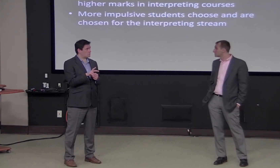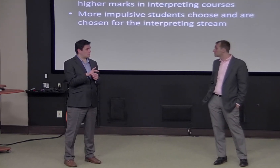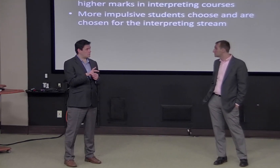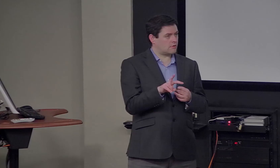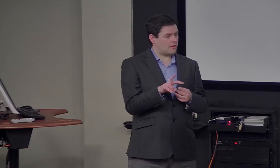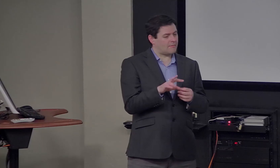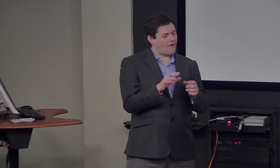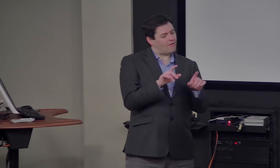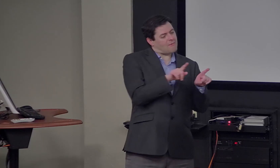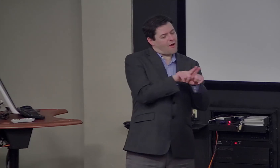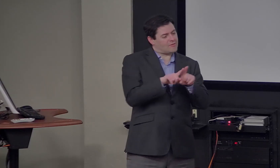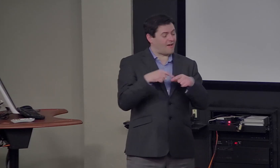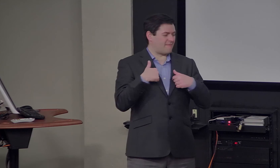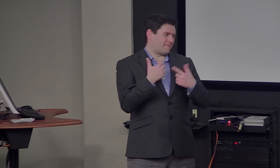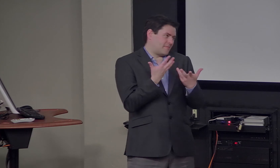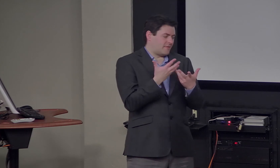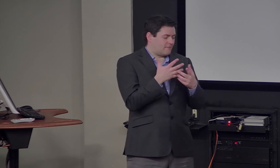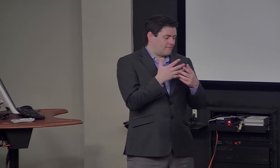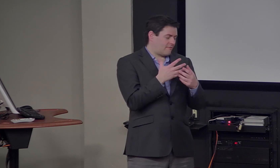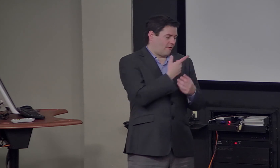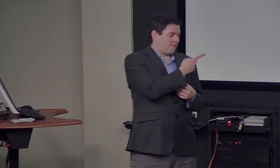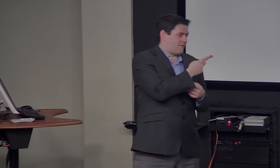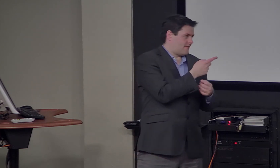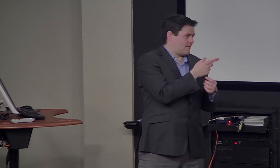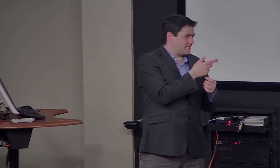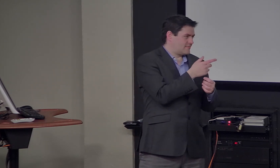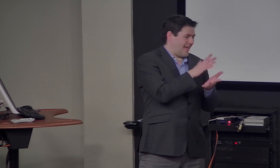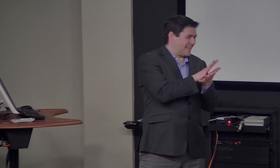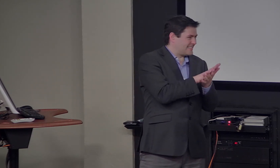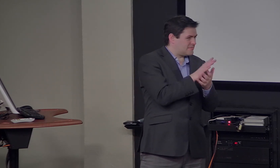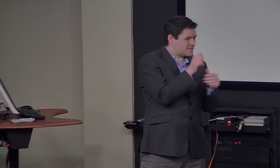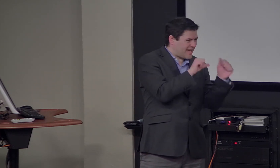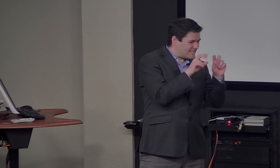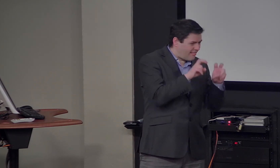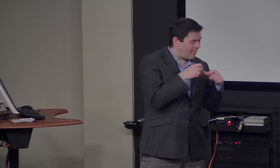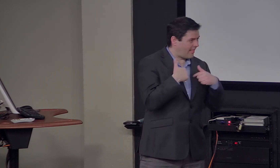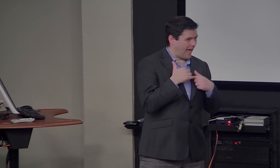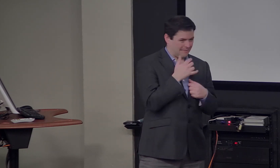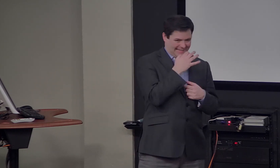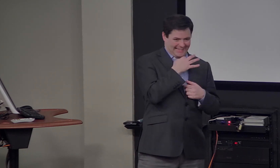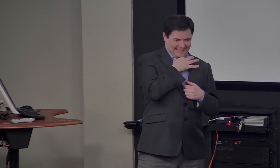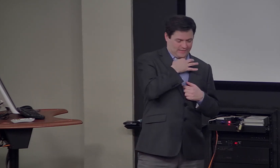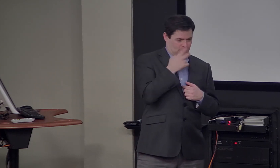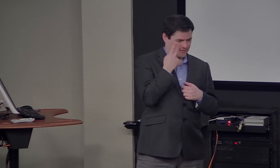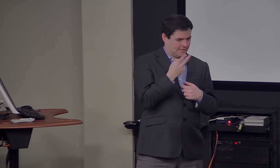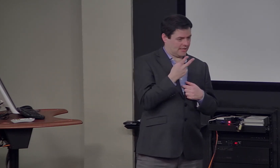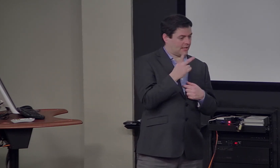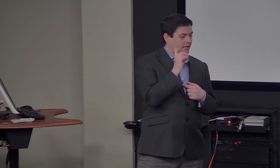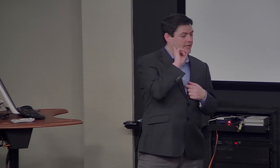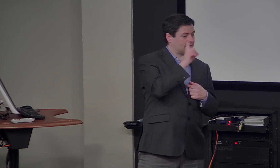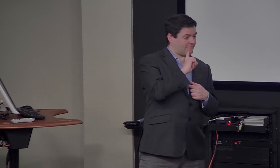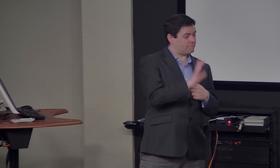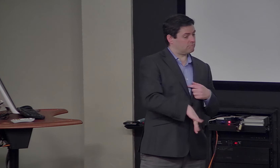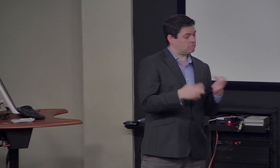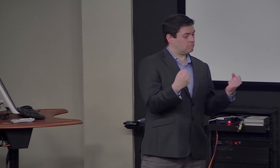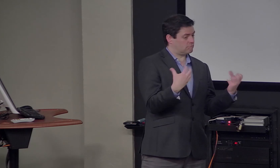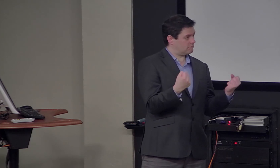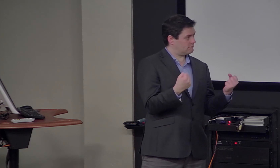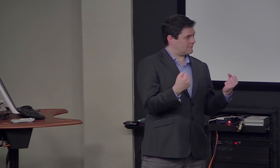something available like that. And also, I think you and I both kind of interested in academics and the